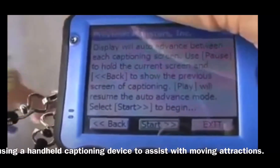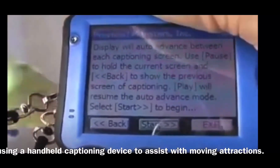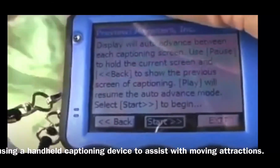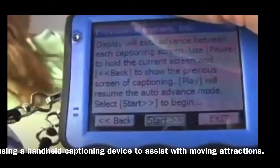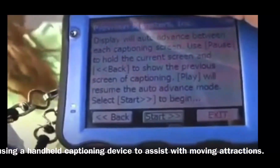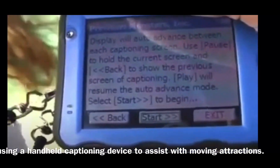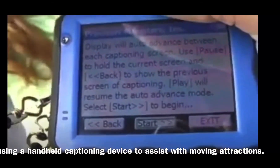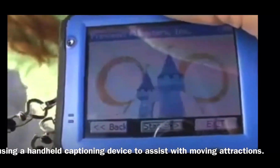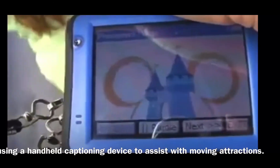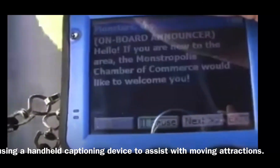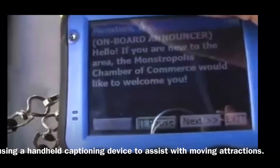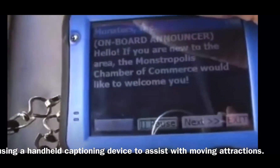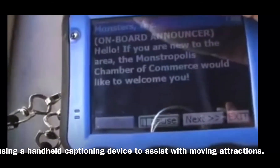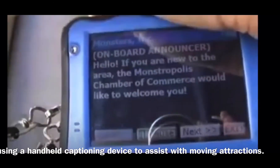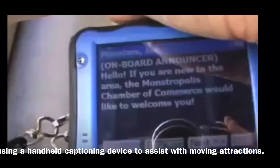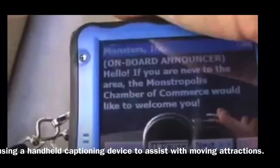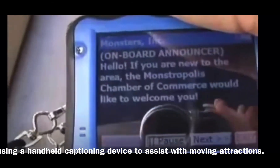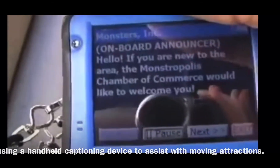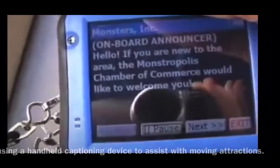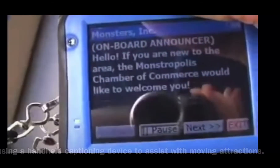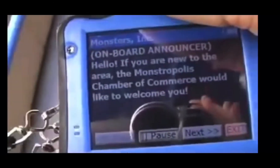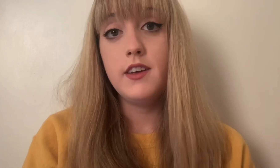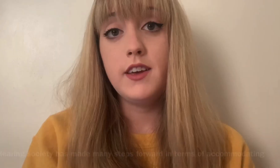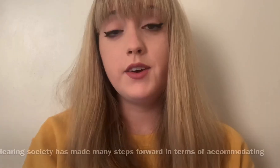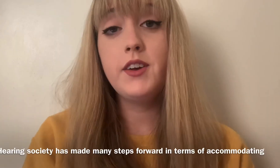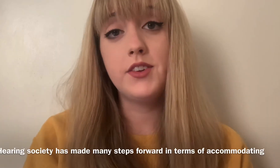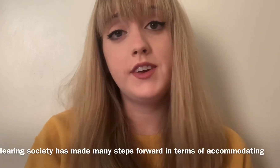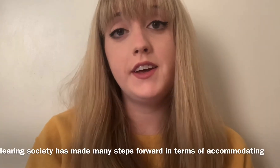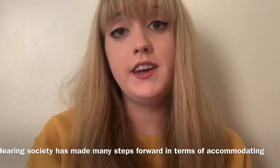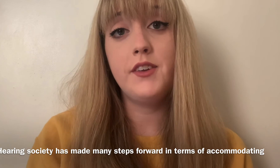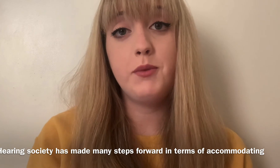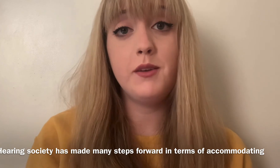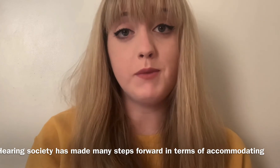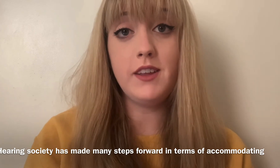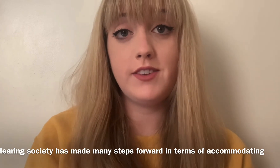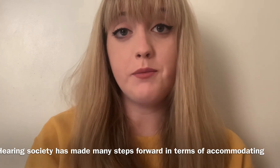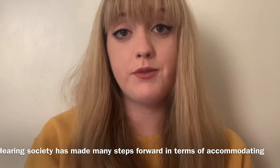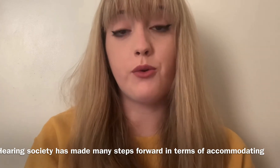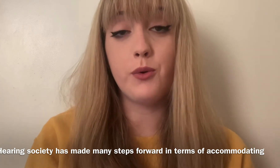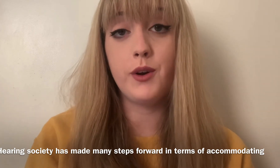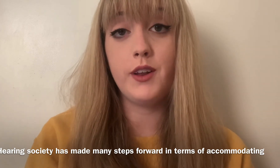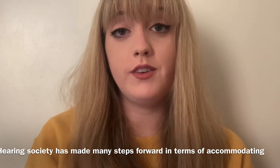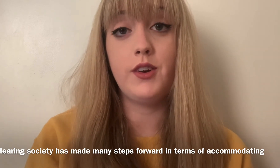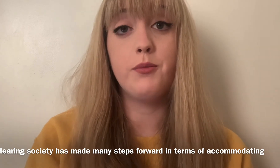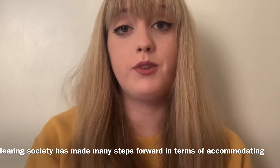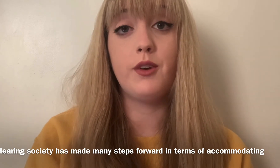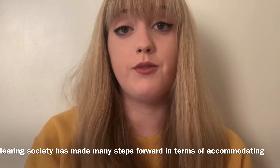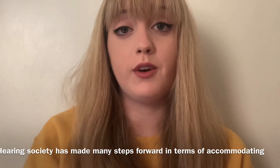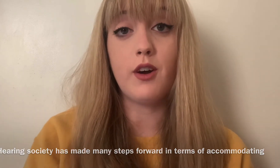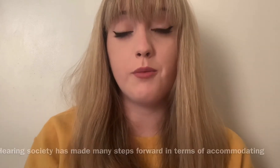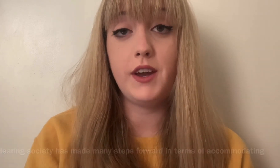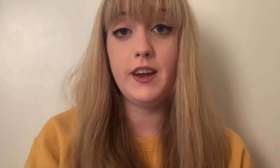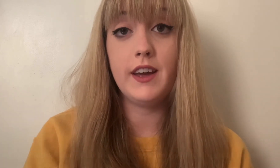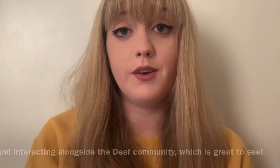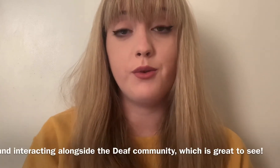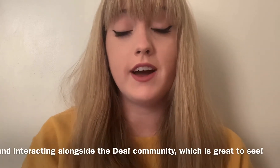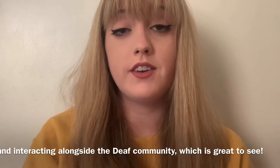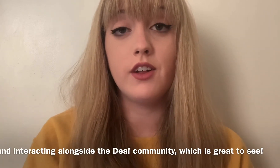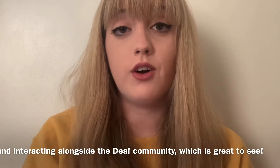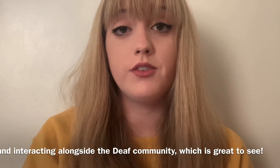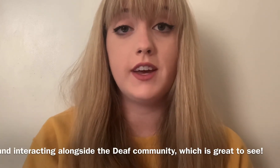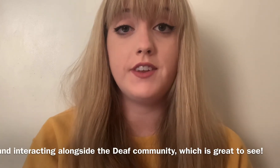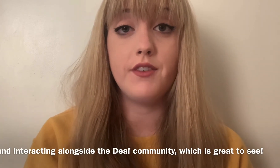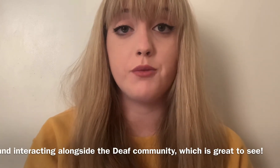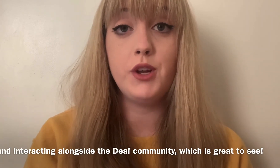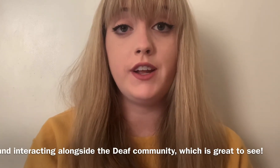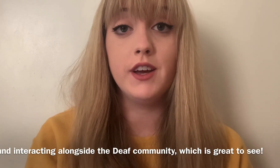a handheld captioning device to assist with moving attractions hearing society has made many steps forward in terms of accommodating and interacting